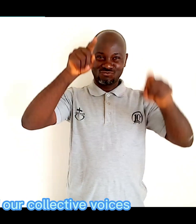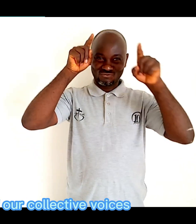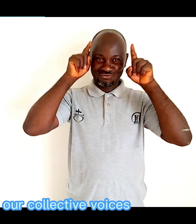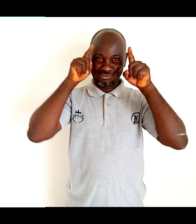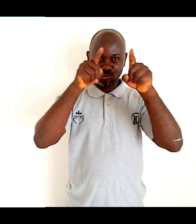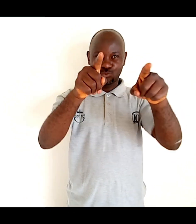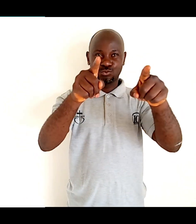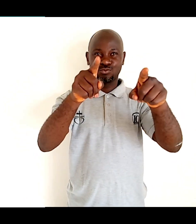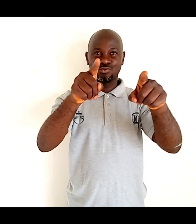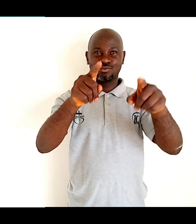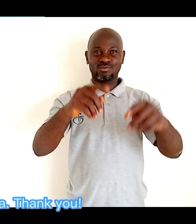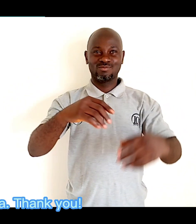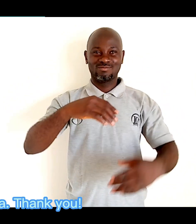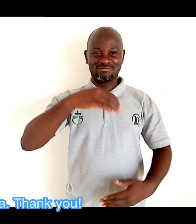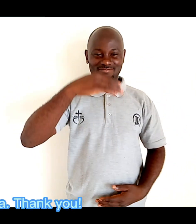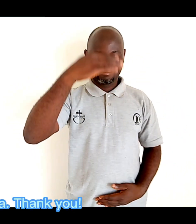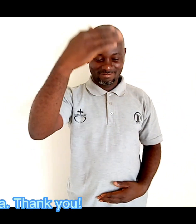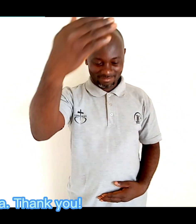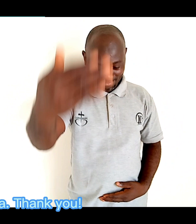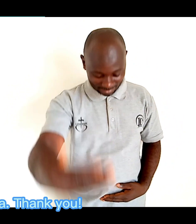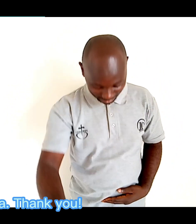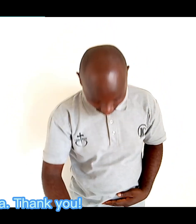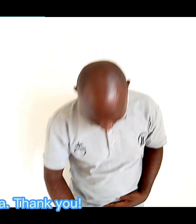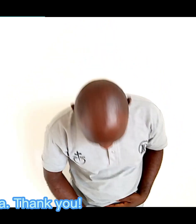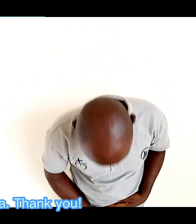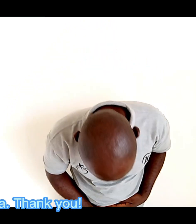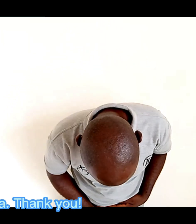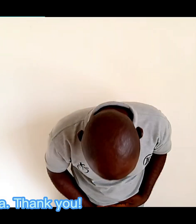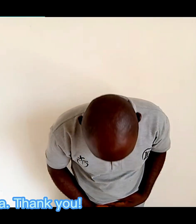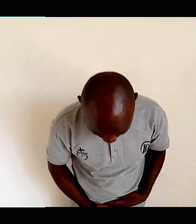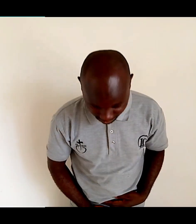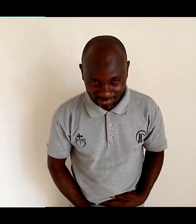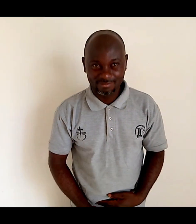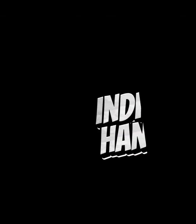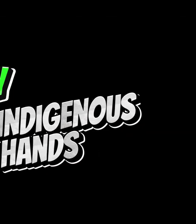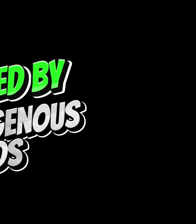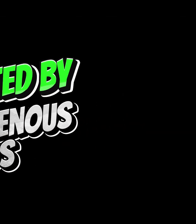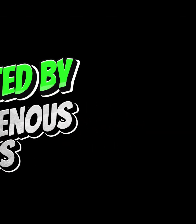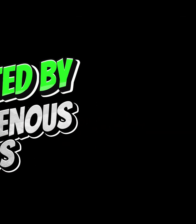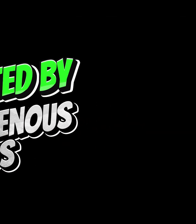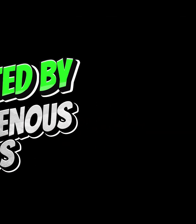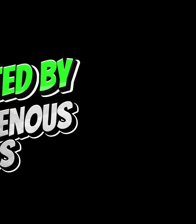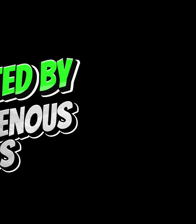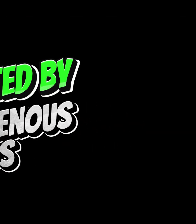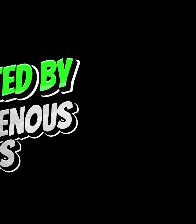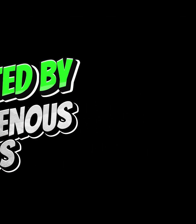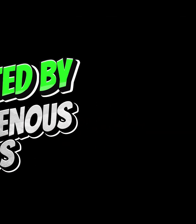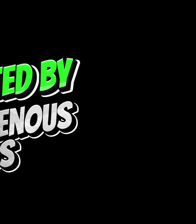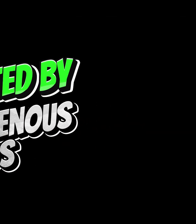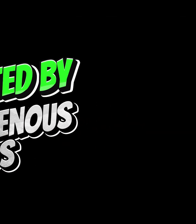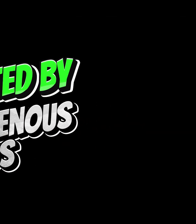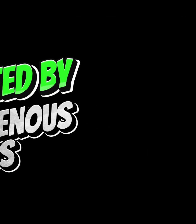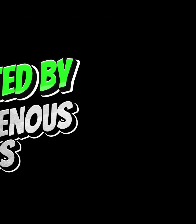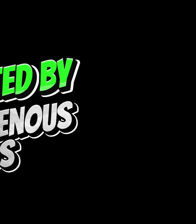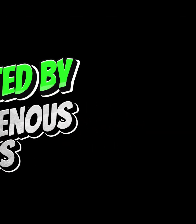collective voices, I see a new Nigeria. Thank you.